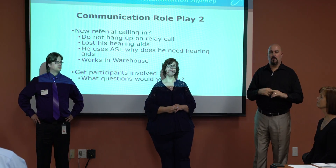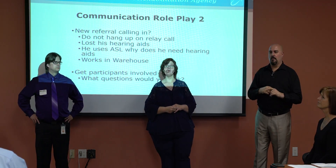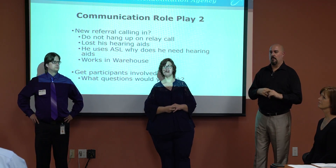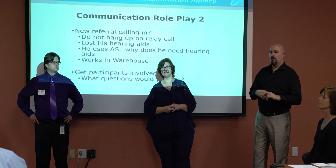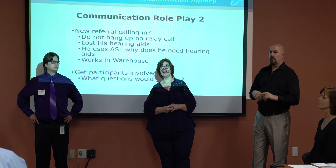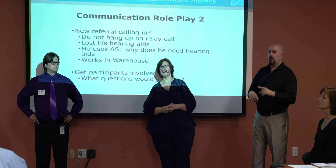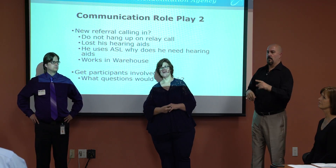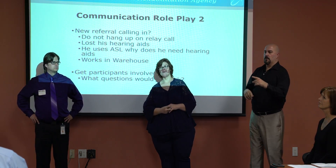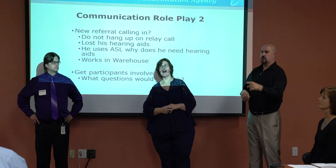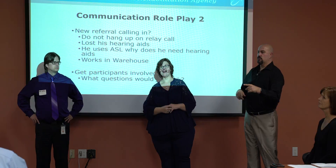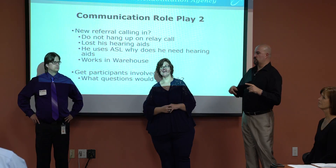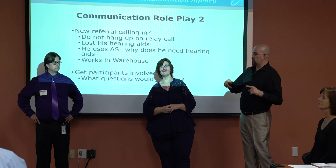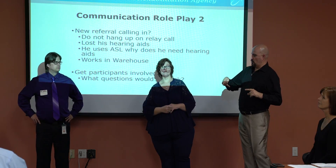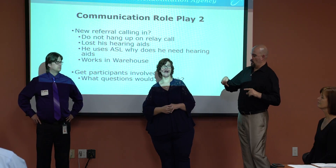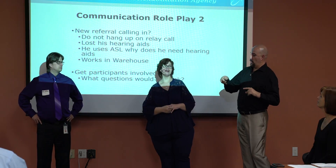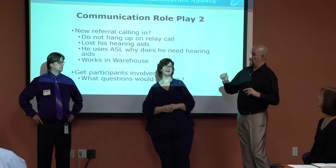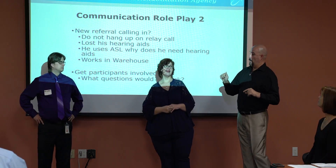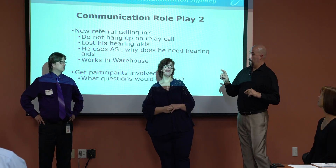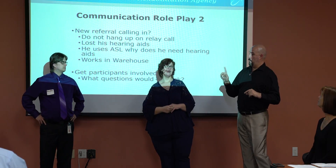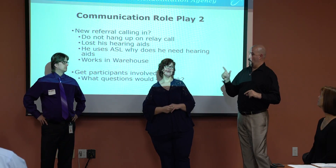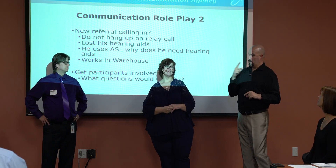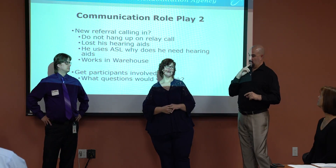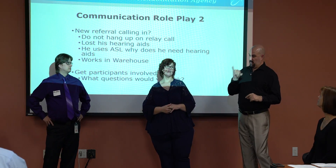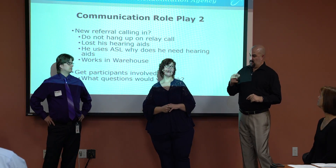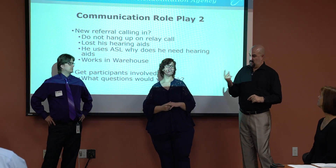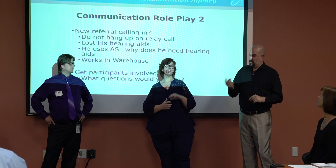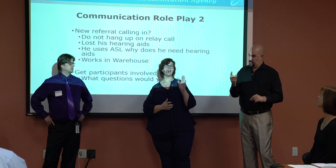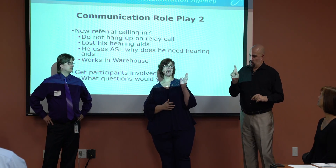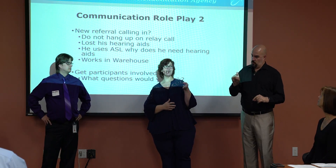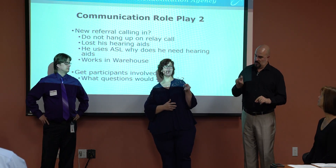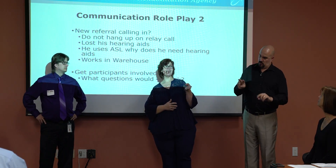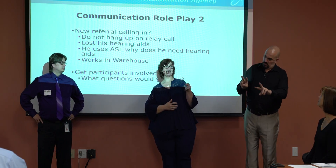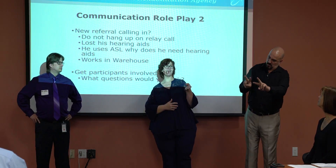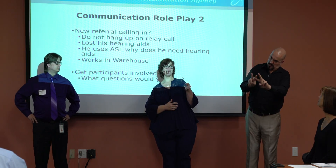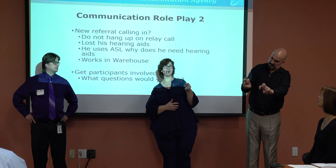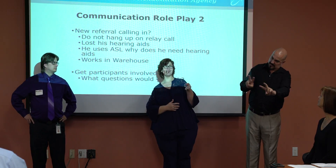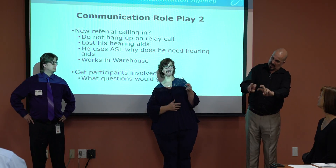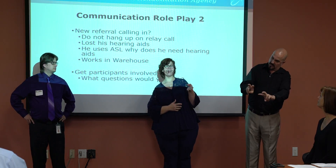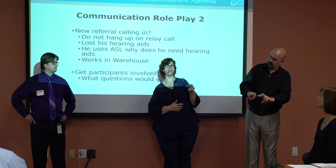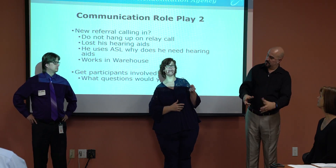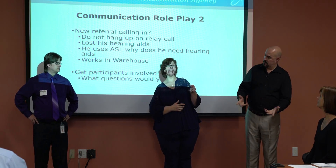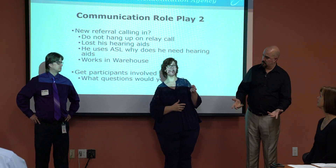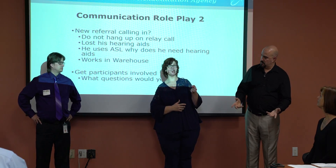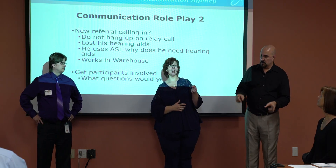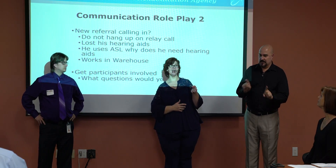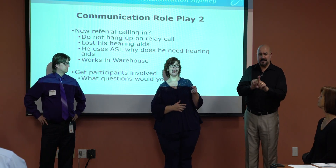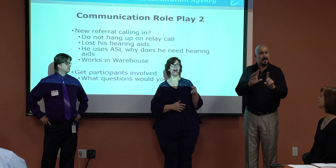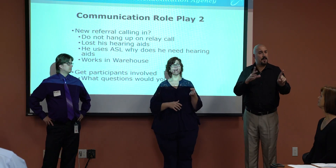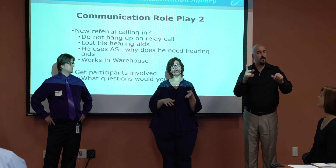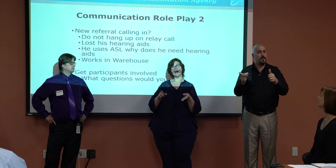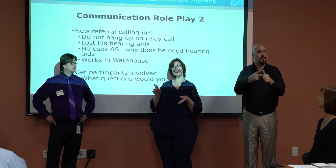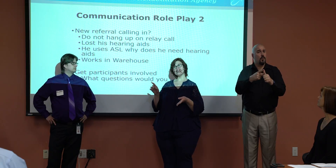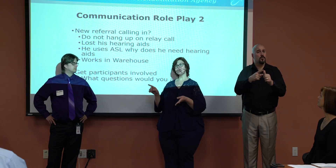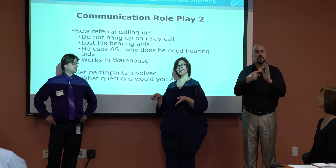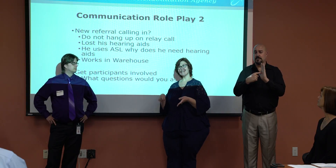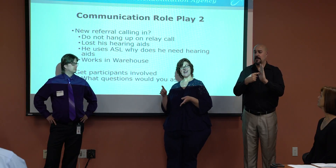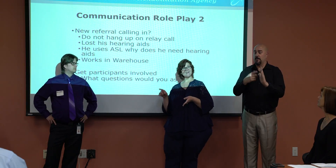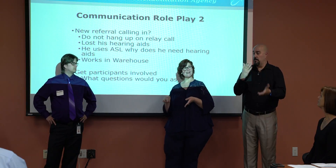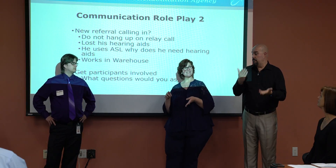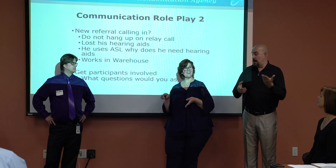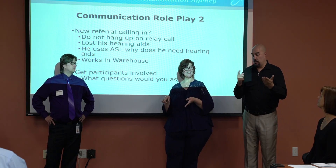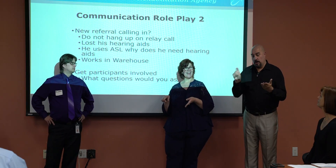It's something you need to assess. Right, right. And just like you did in the first example, Alicia, we might need